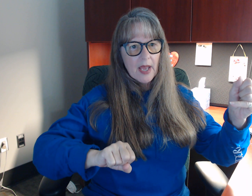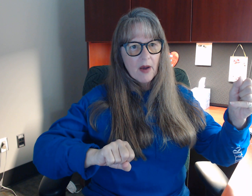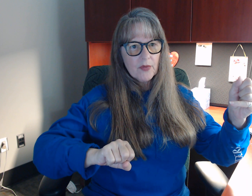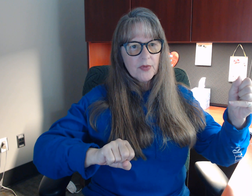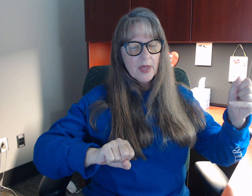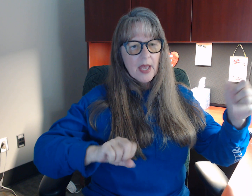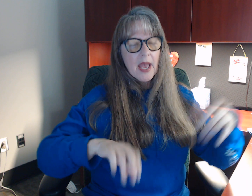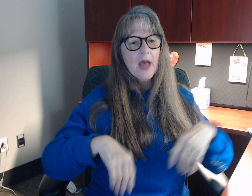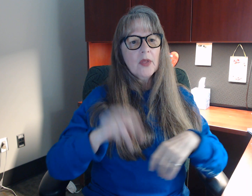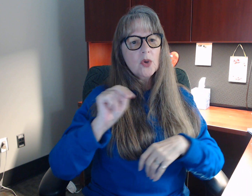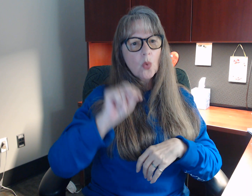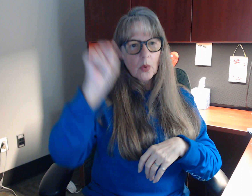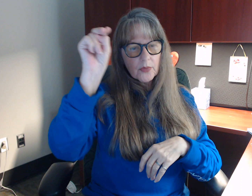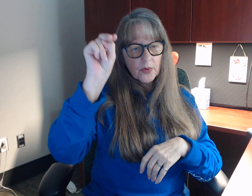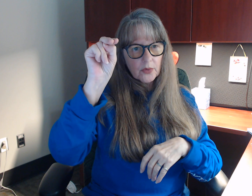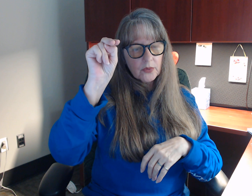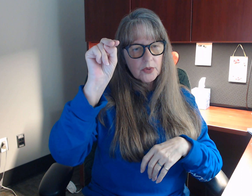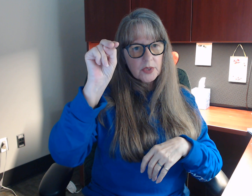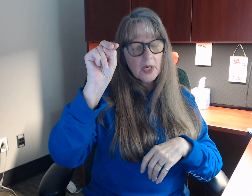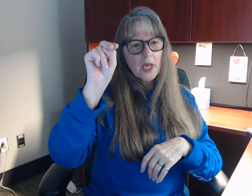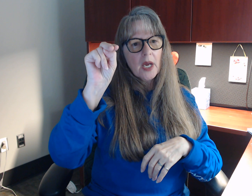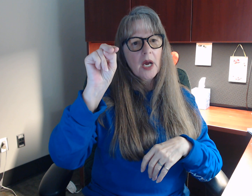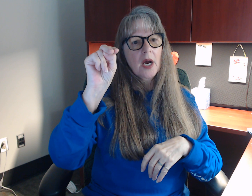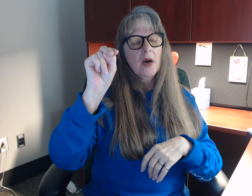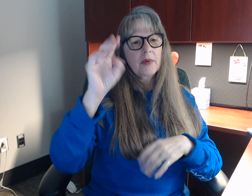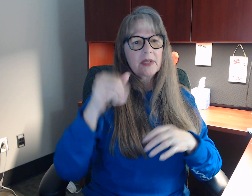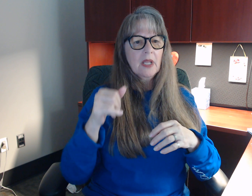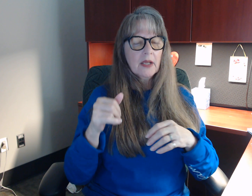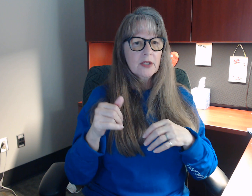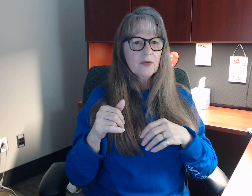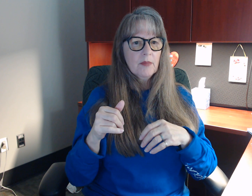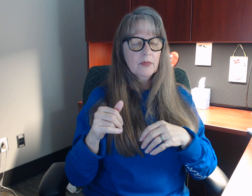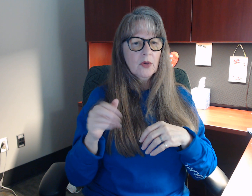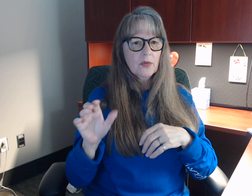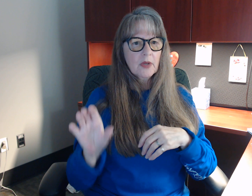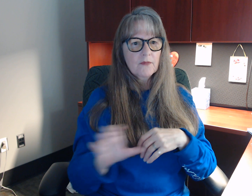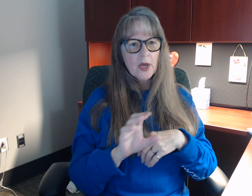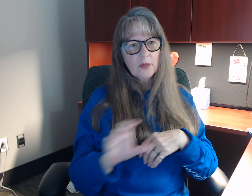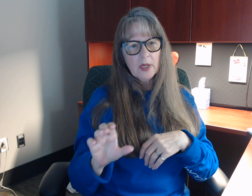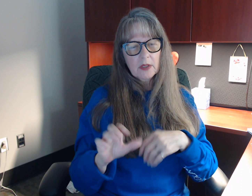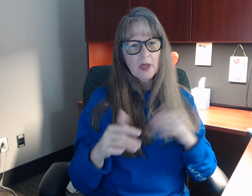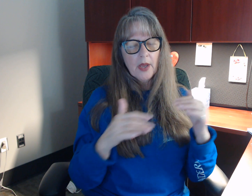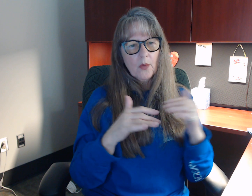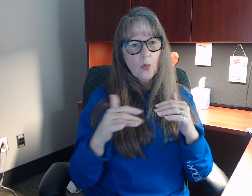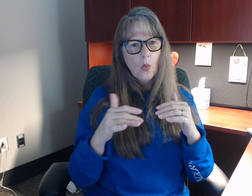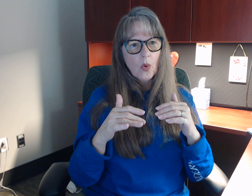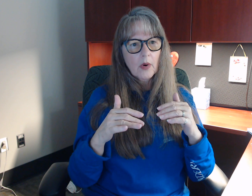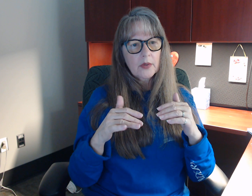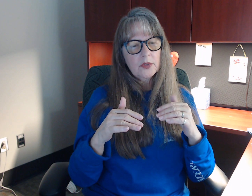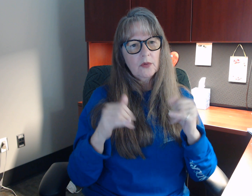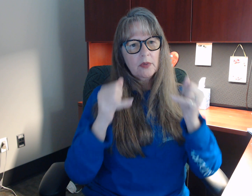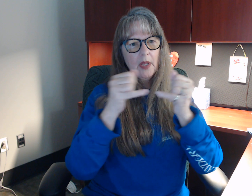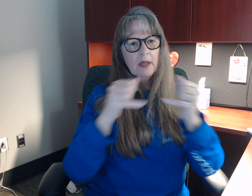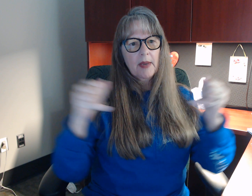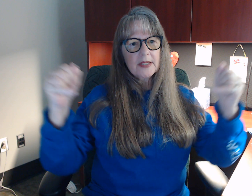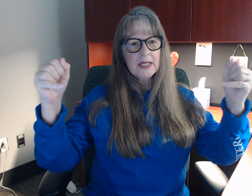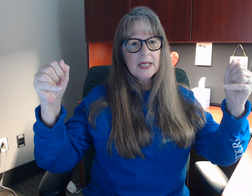South, and the Northerners. Cause like it's from the Confederate War, so the Mason-Dixon